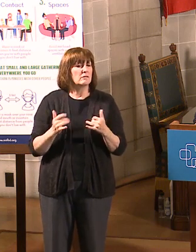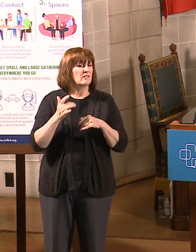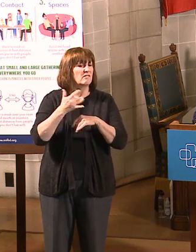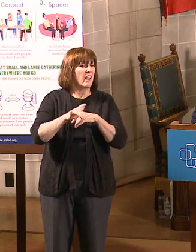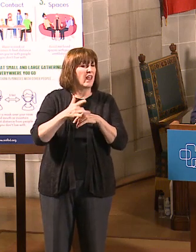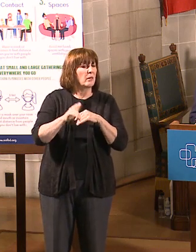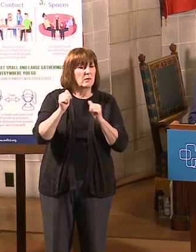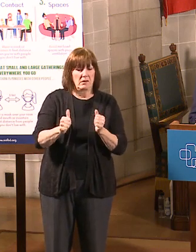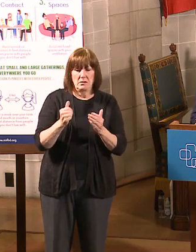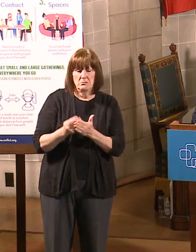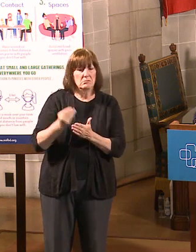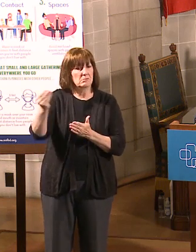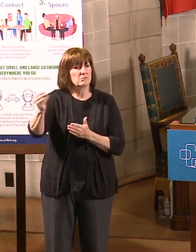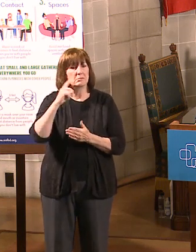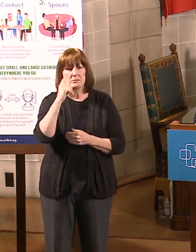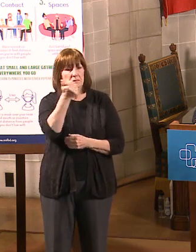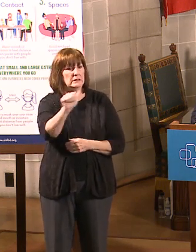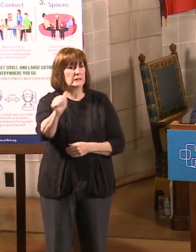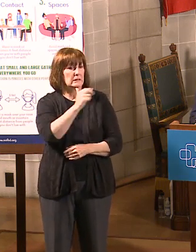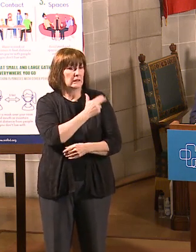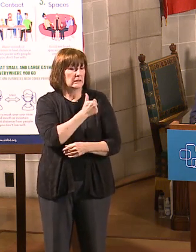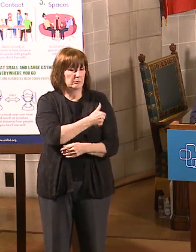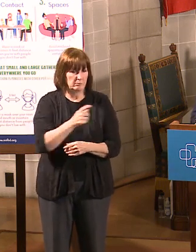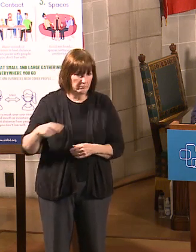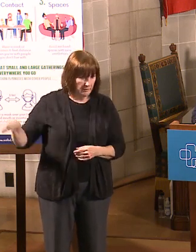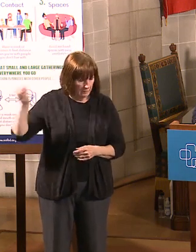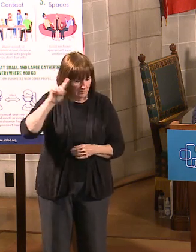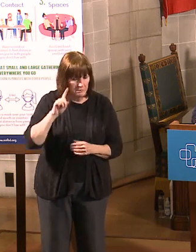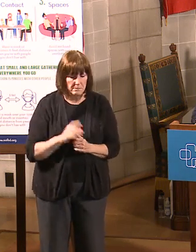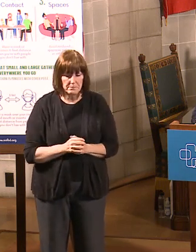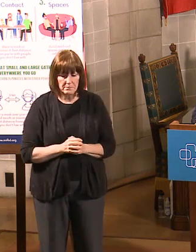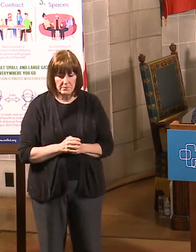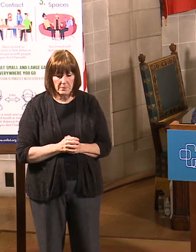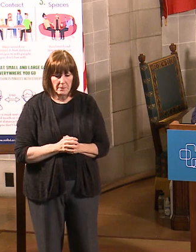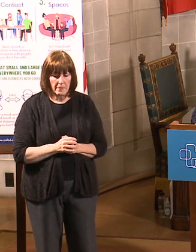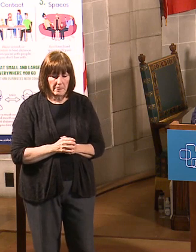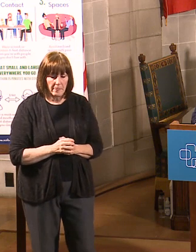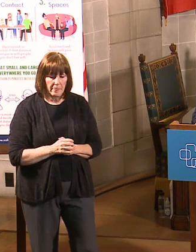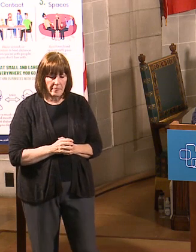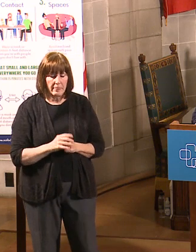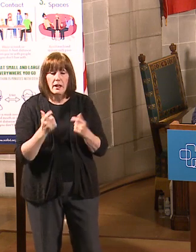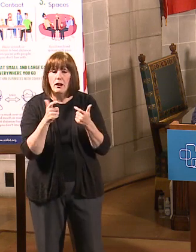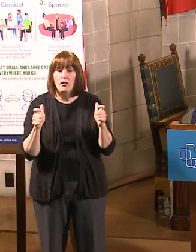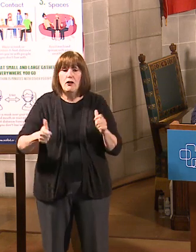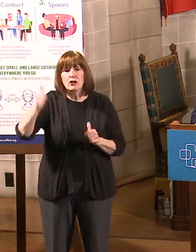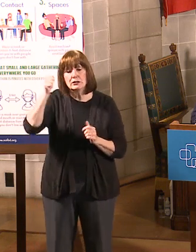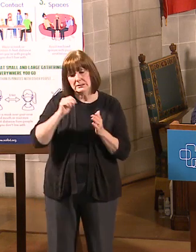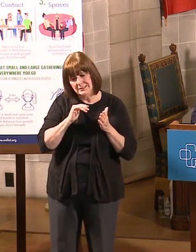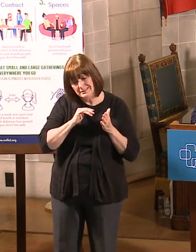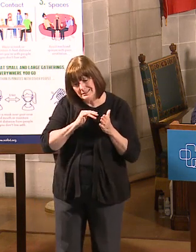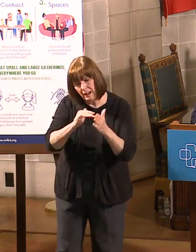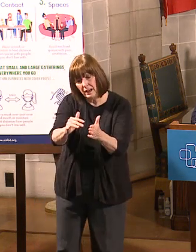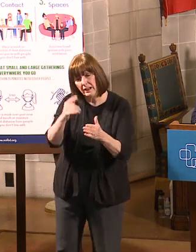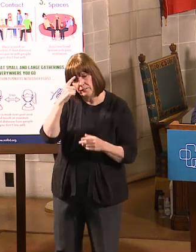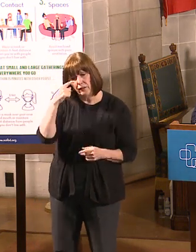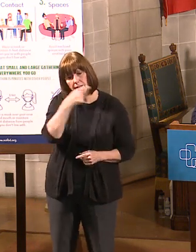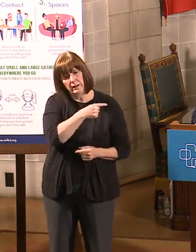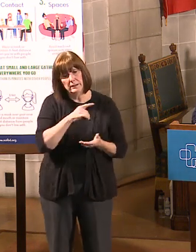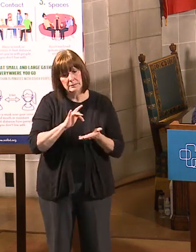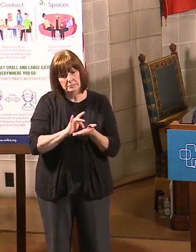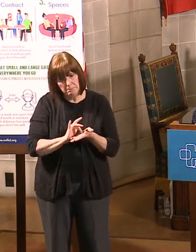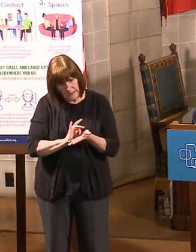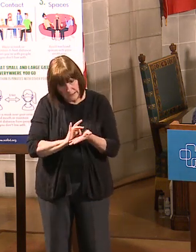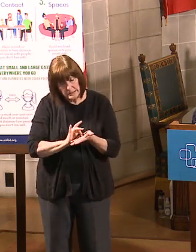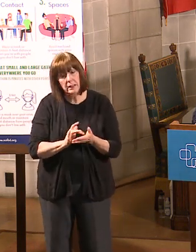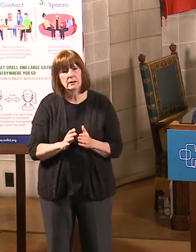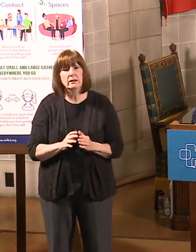for purchase by any hospital system. In the largest studies on Remdezavir, it showed